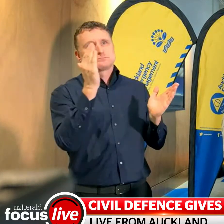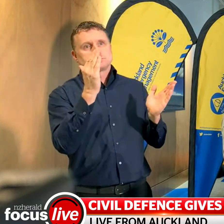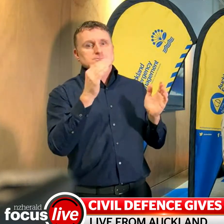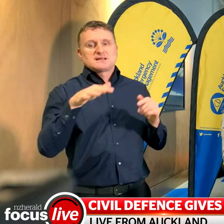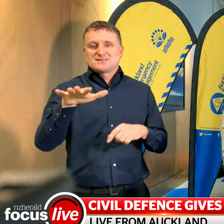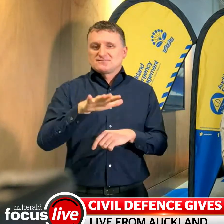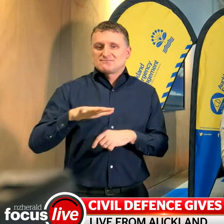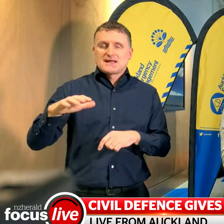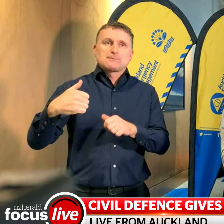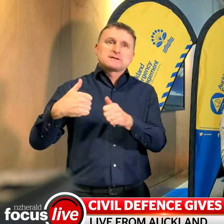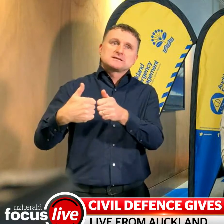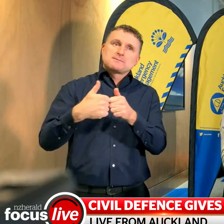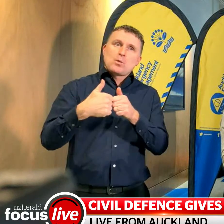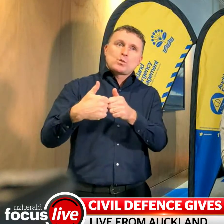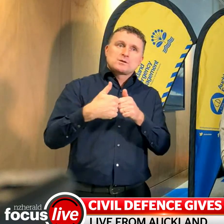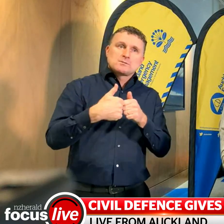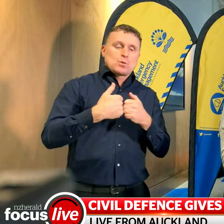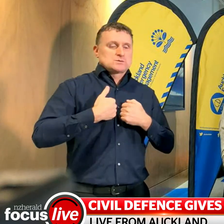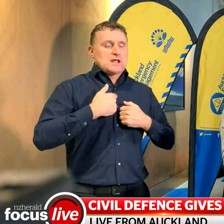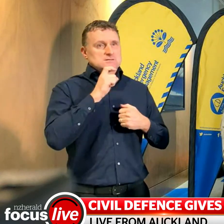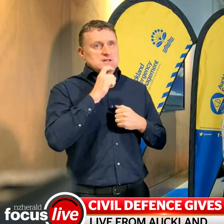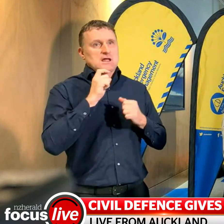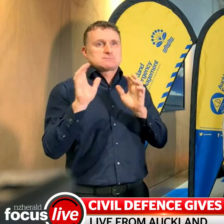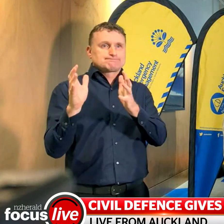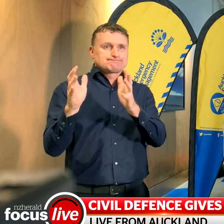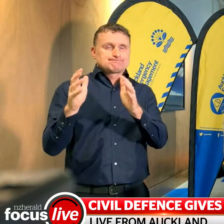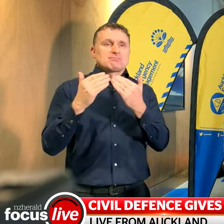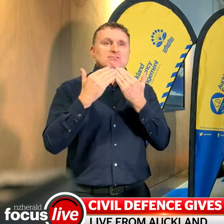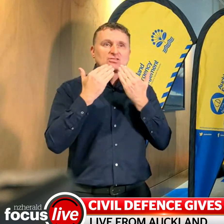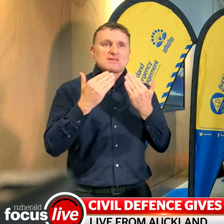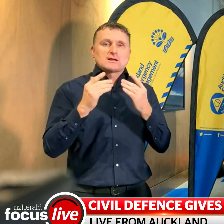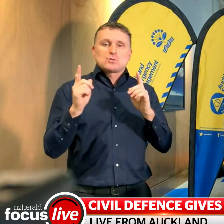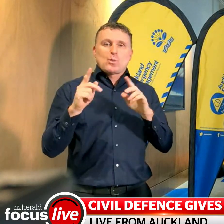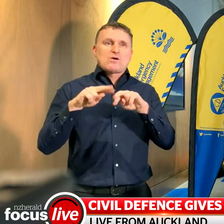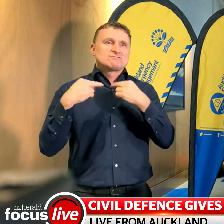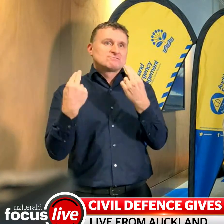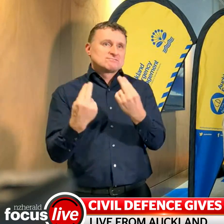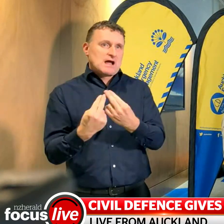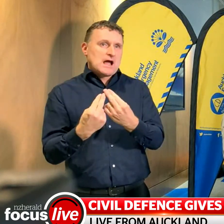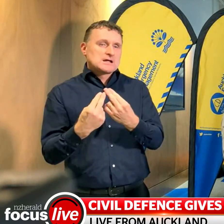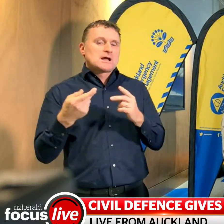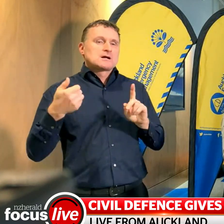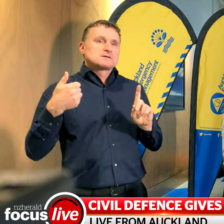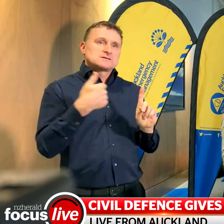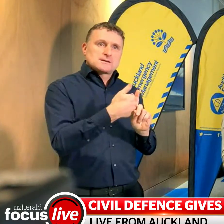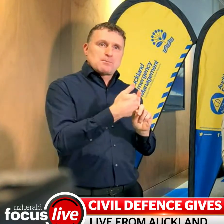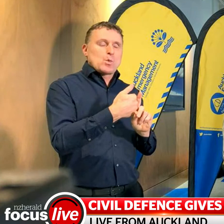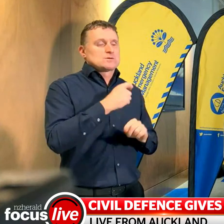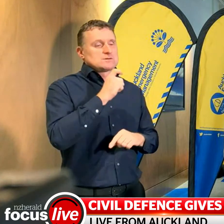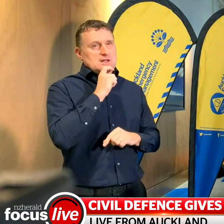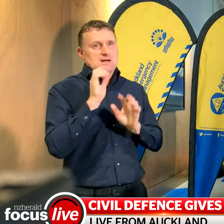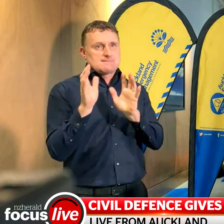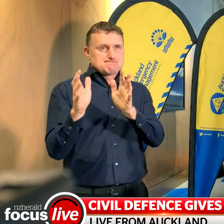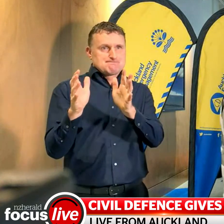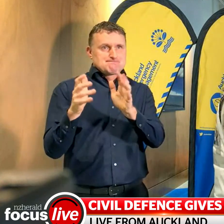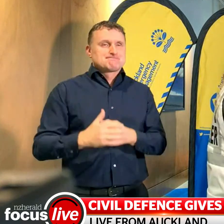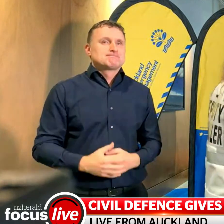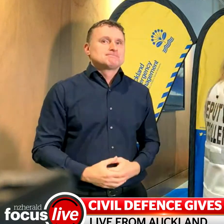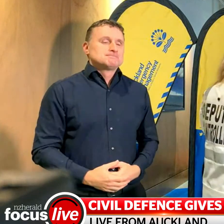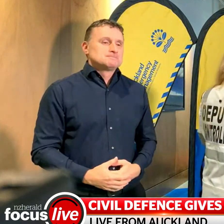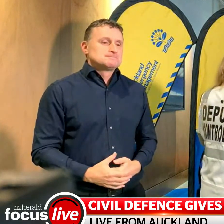support that back at home sometimes. So I just really want to send a big thanks out to the supporting whānau that are wrapping around our crews out on the ground as